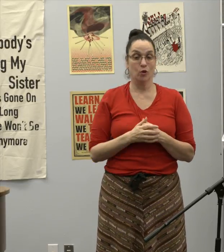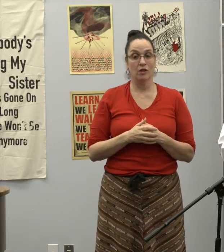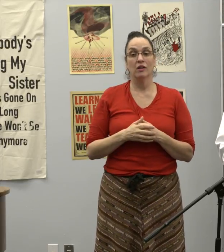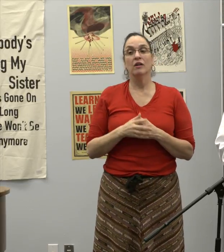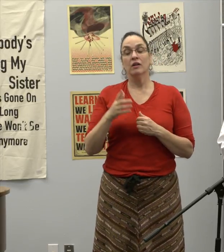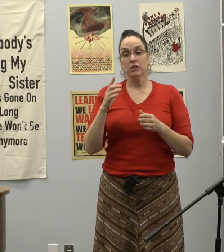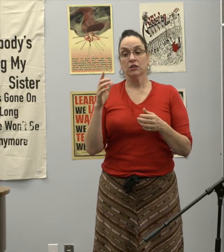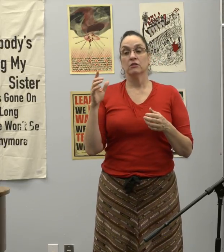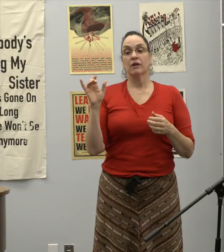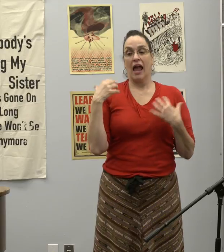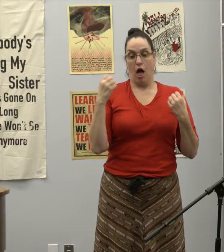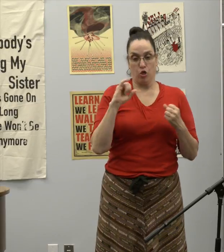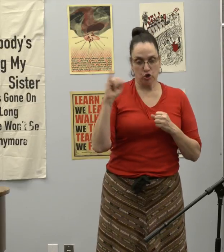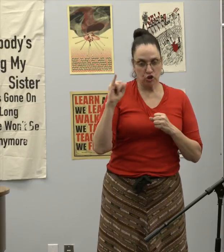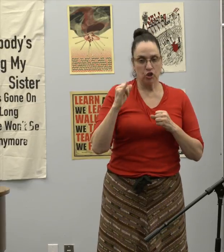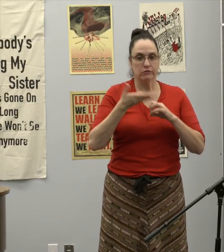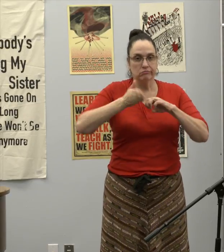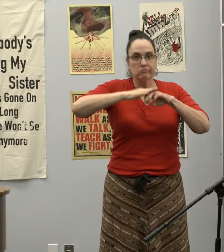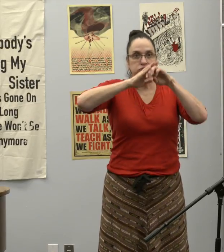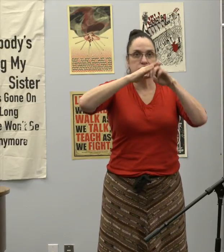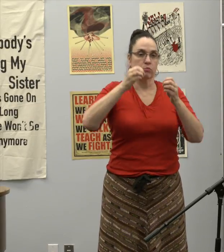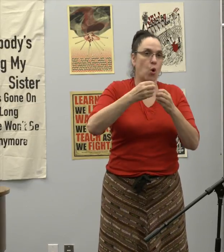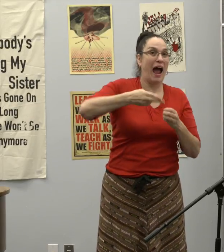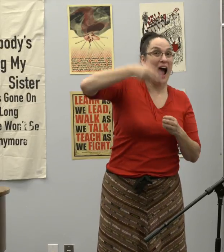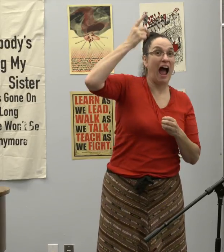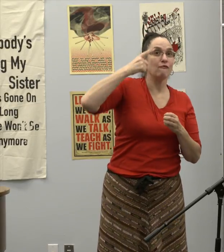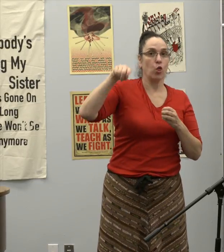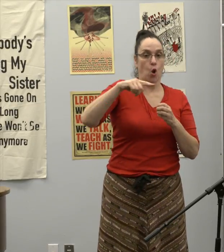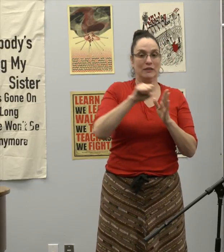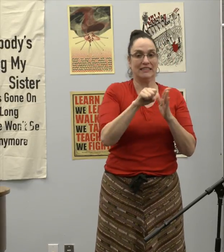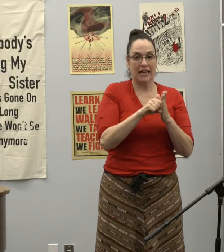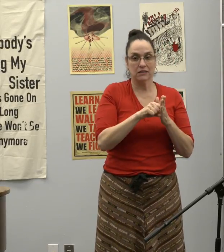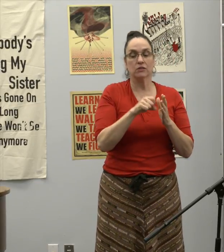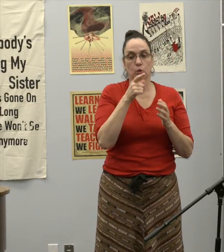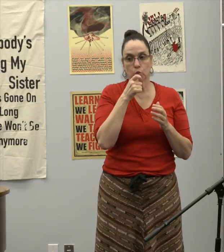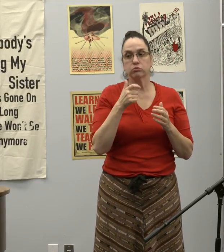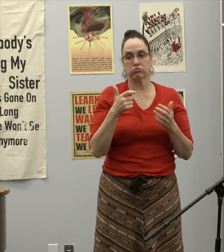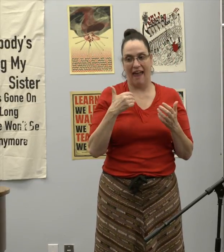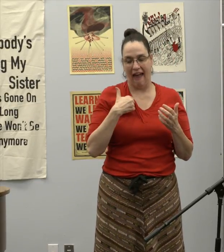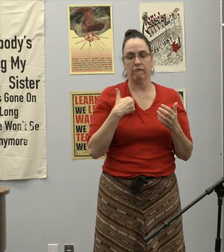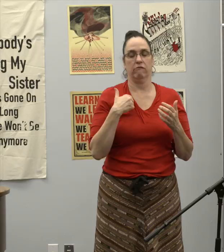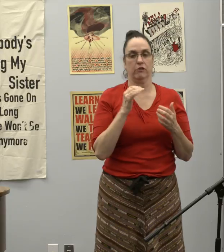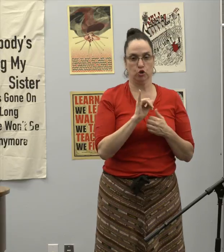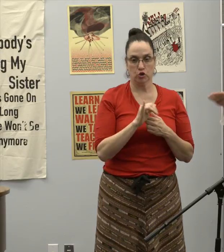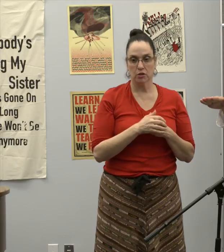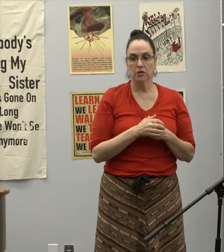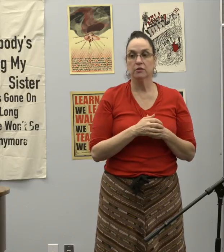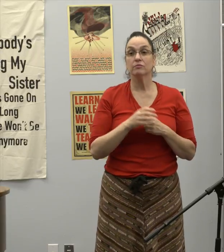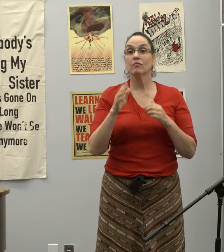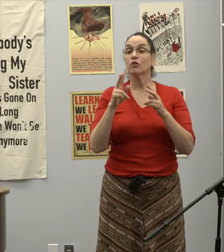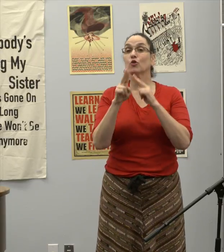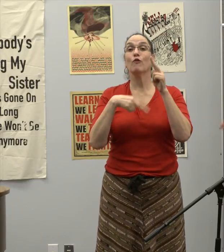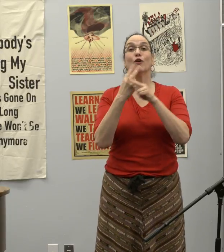states that didn't expand Medicaid for those who do have insurance. Now, I want to define some things. Universal health care means that